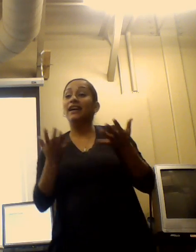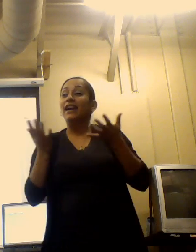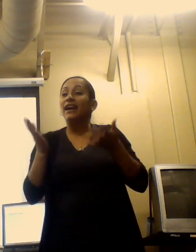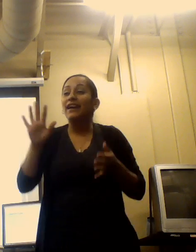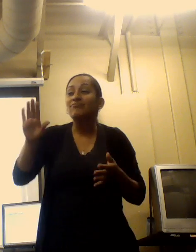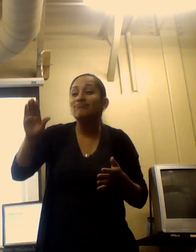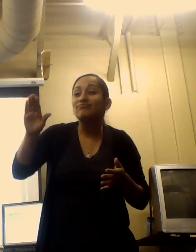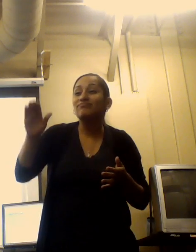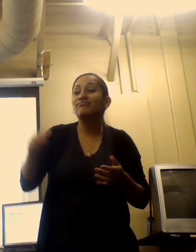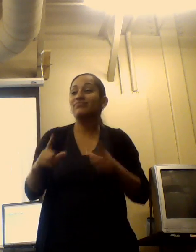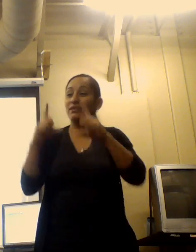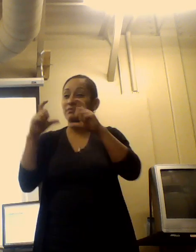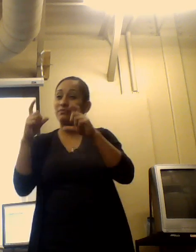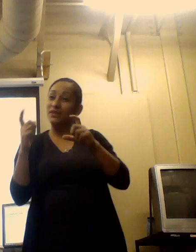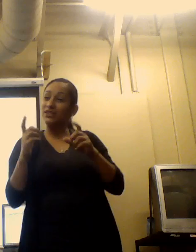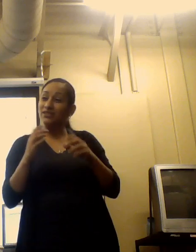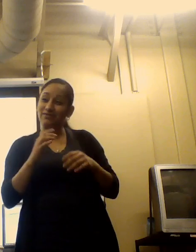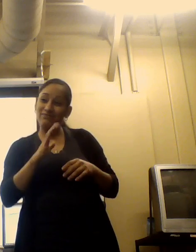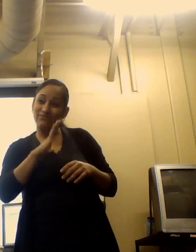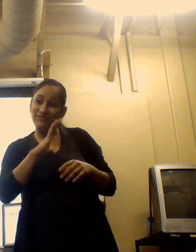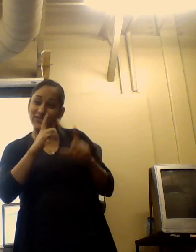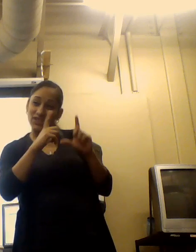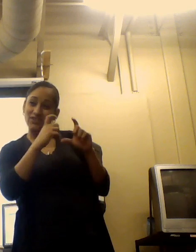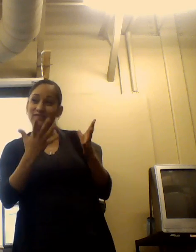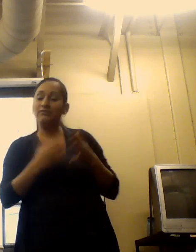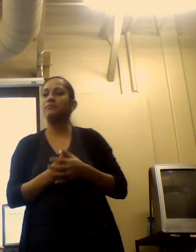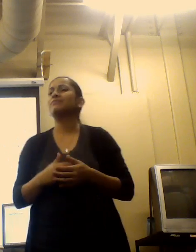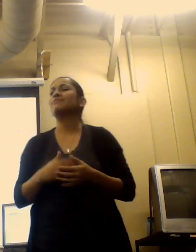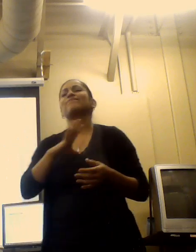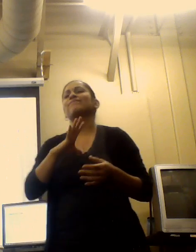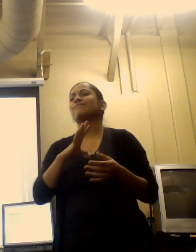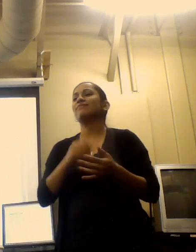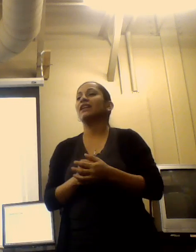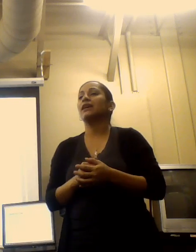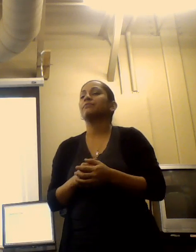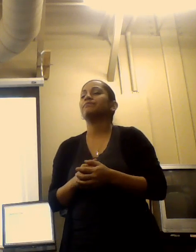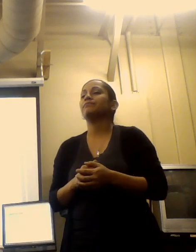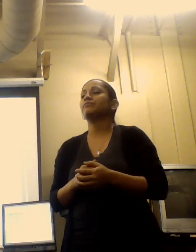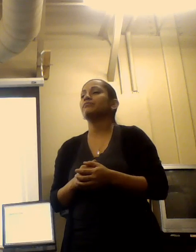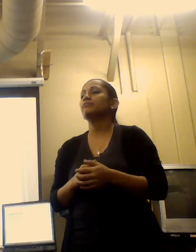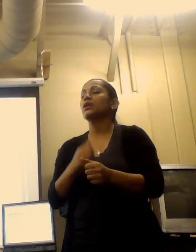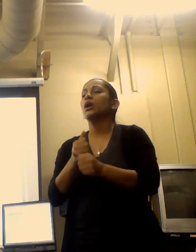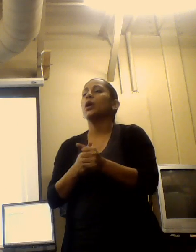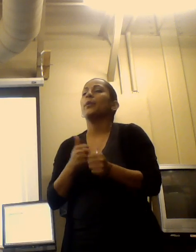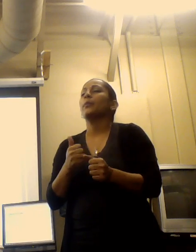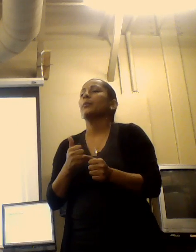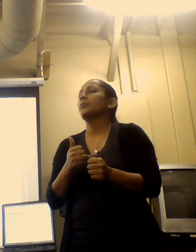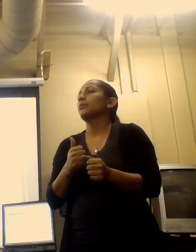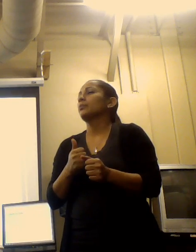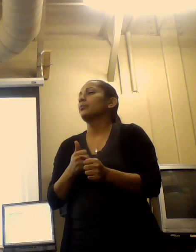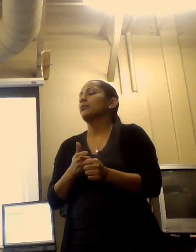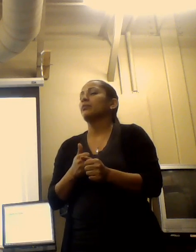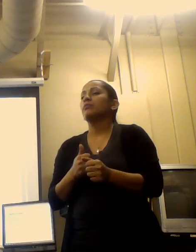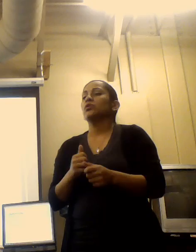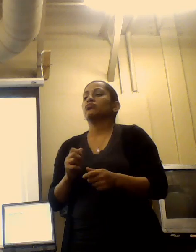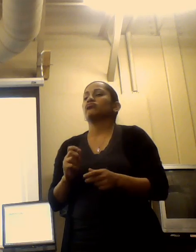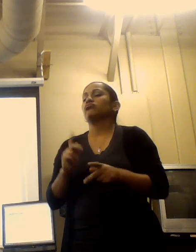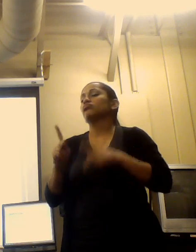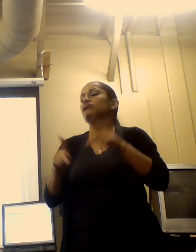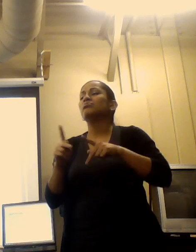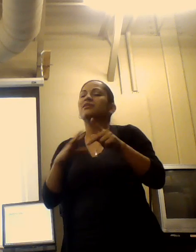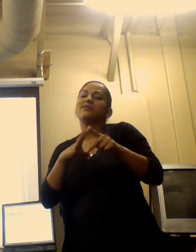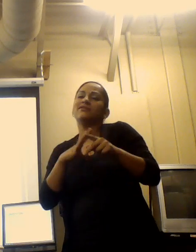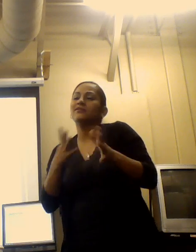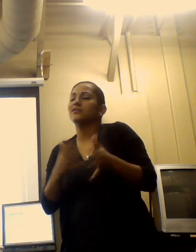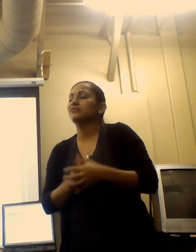somebody else. It's not, most people actually are pretty comfortable and pretty, we have a pretty camera saturated world these